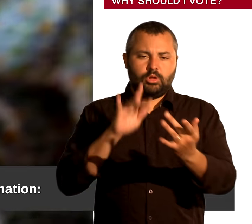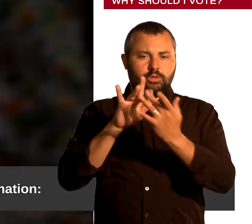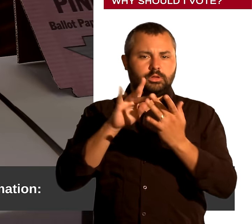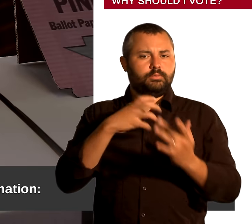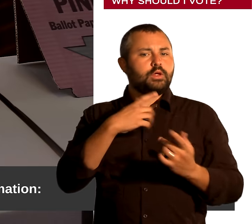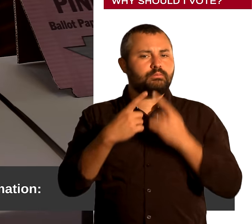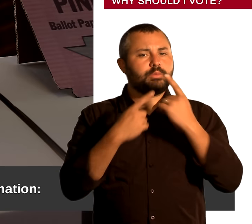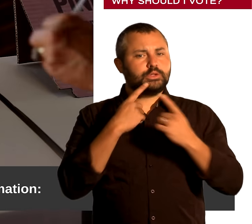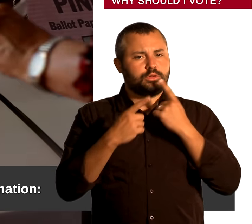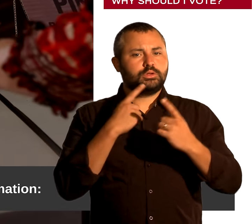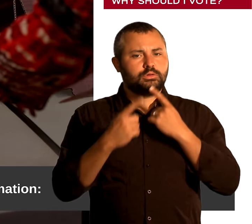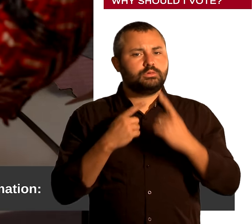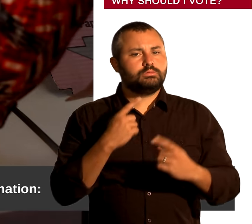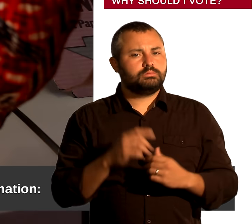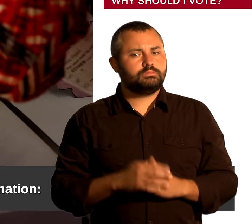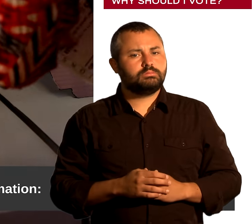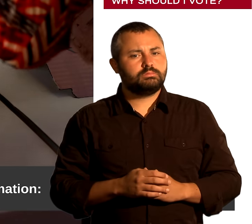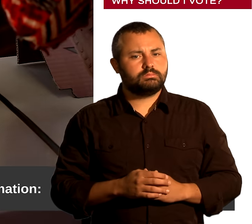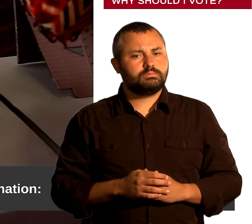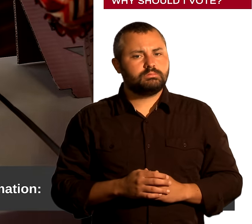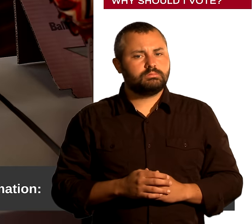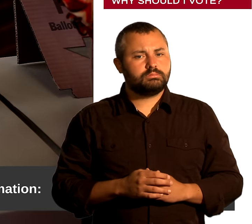contact for more information,